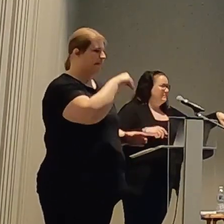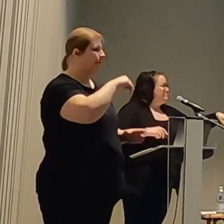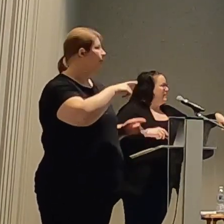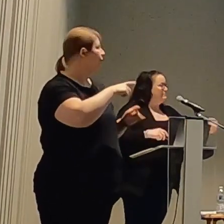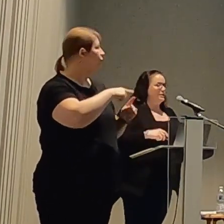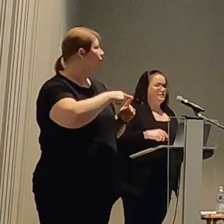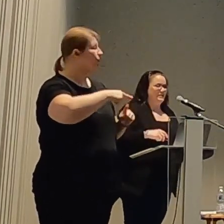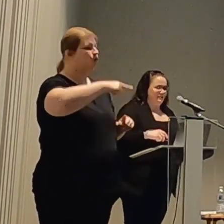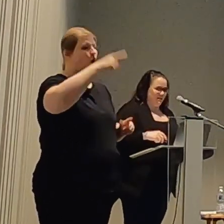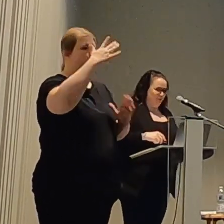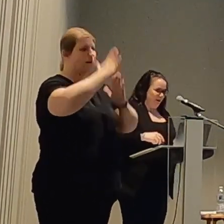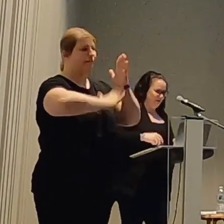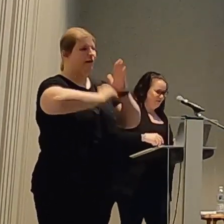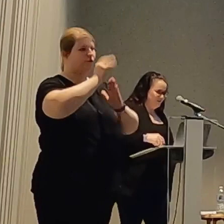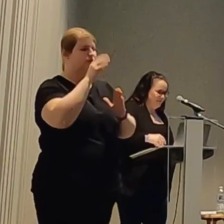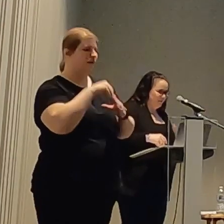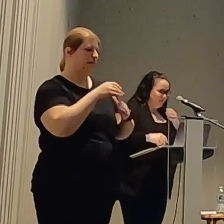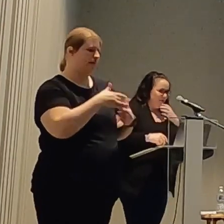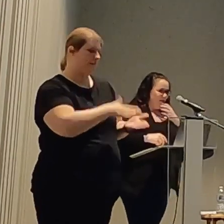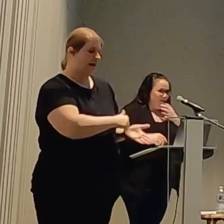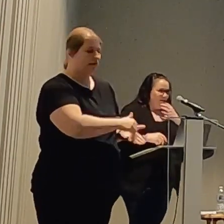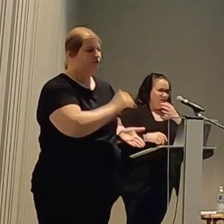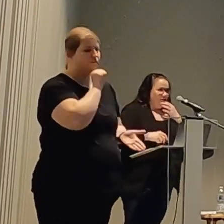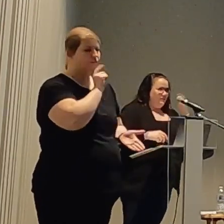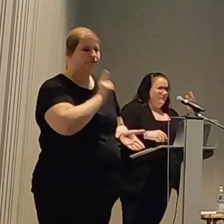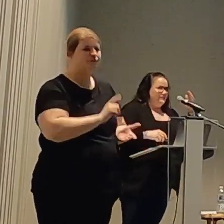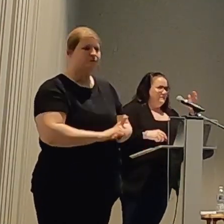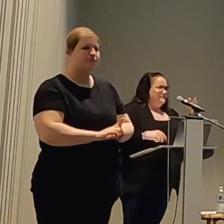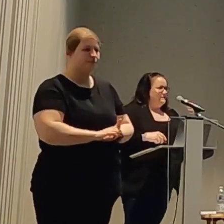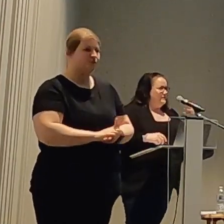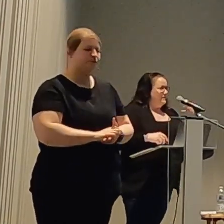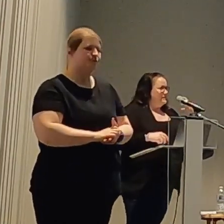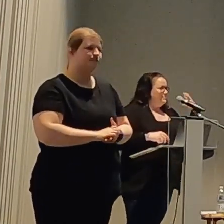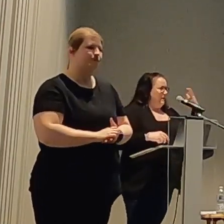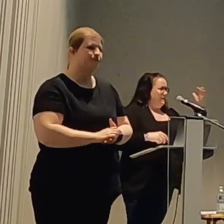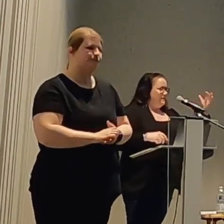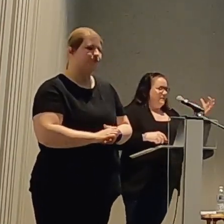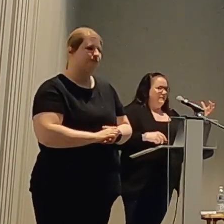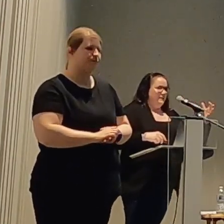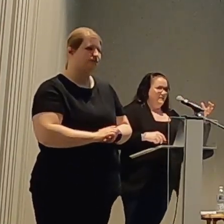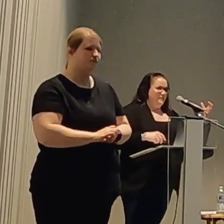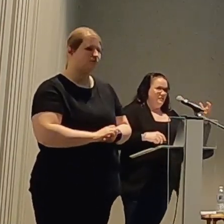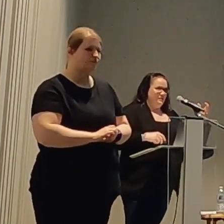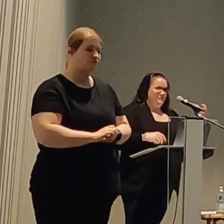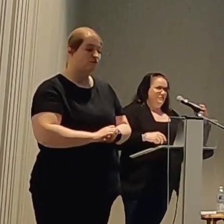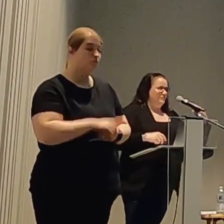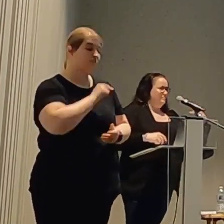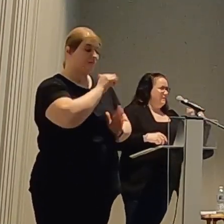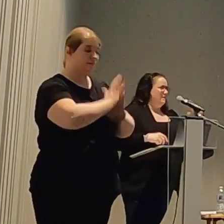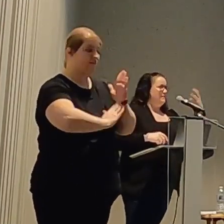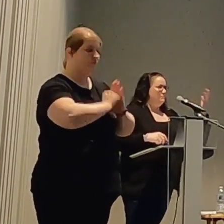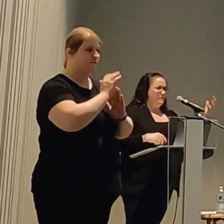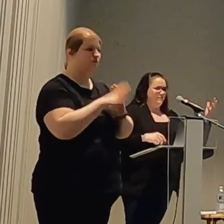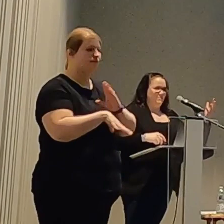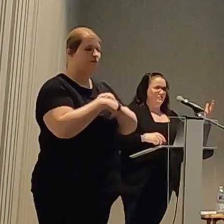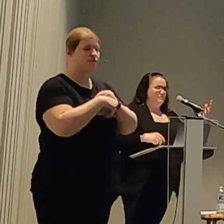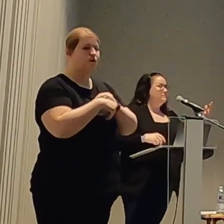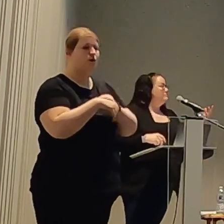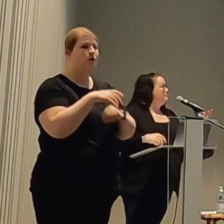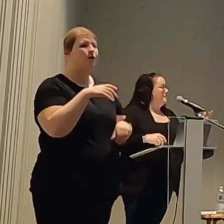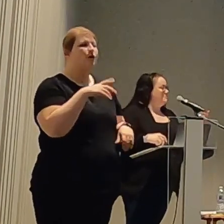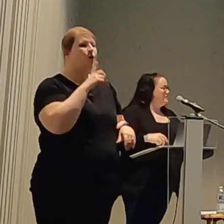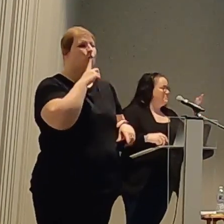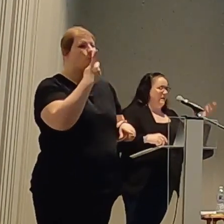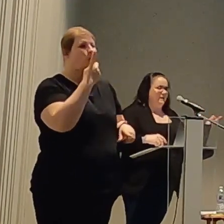long paintbrush into the paint. So this painting, in addition to becoming one of the